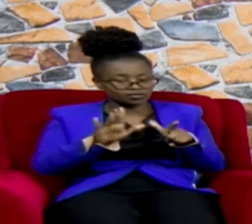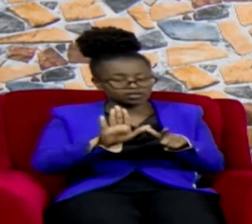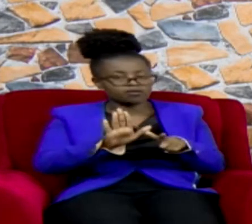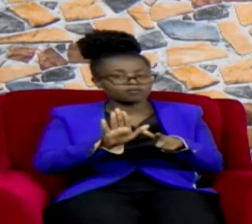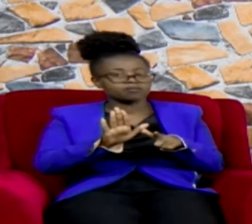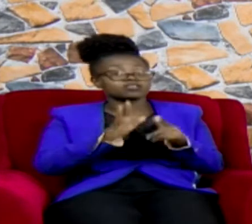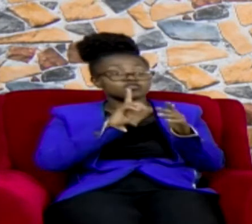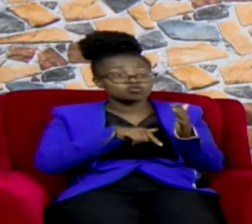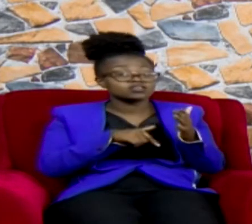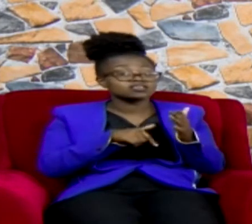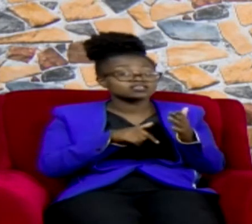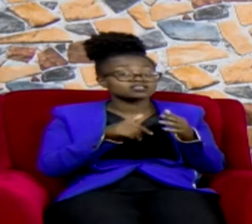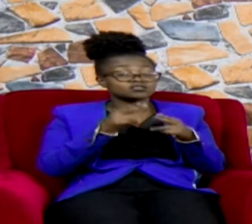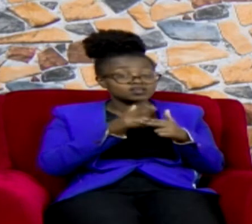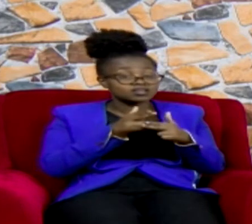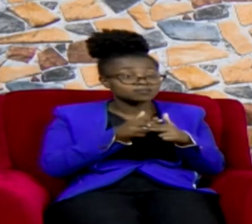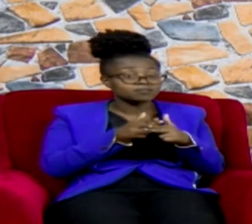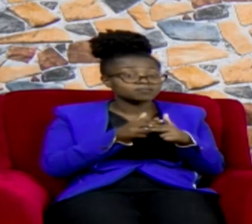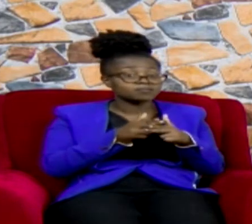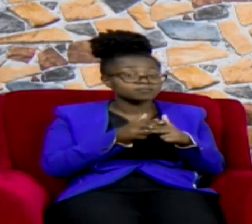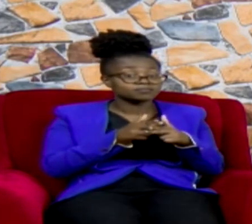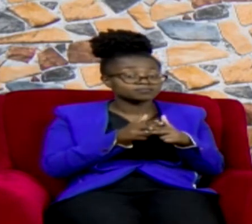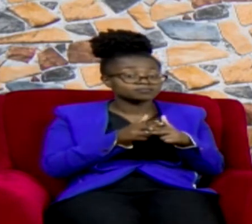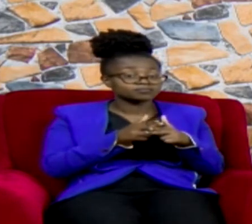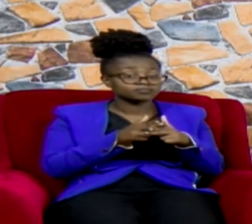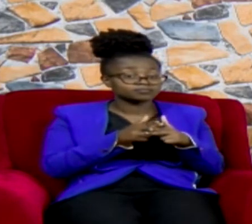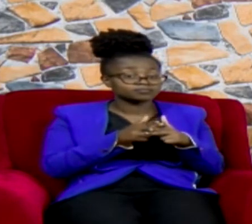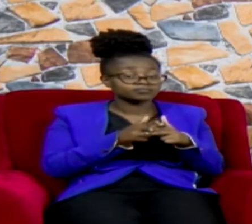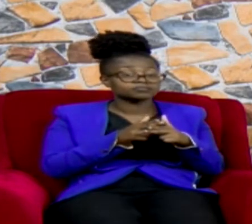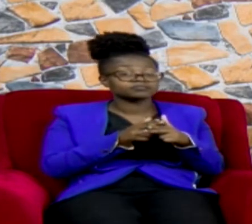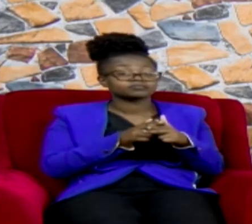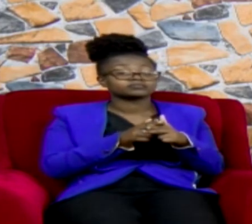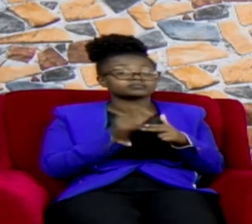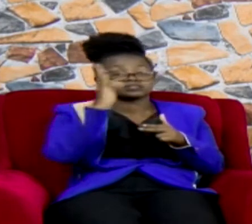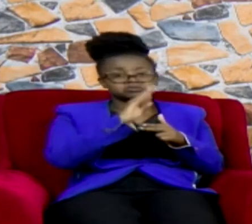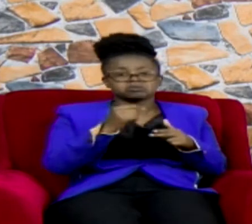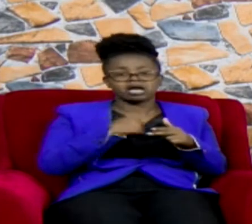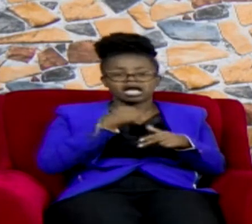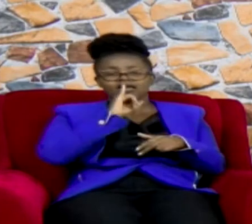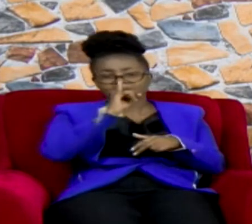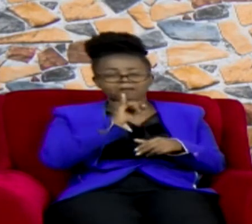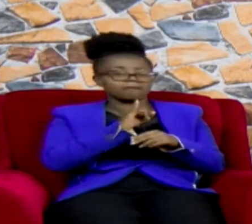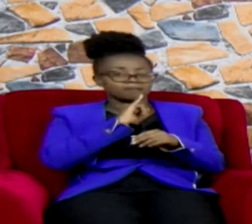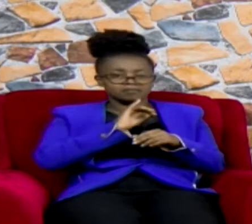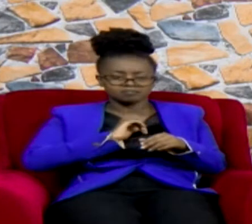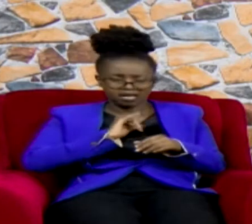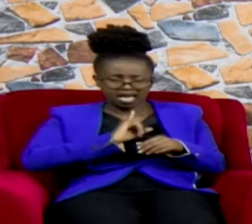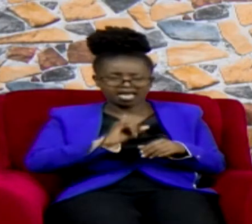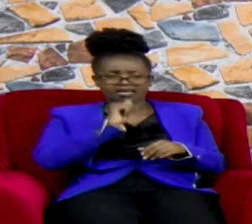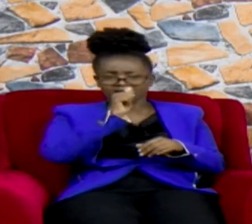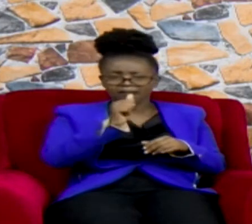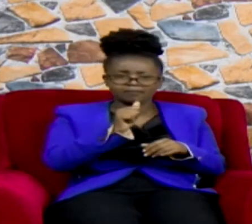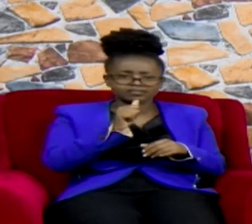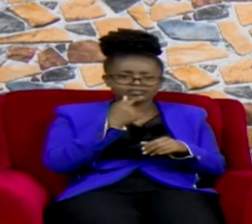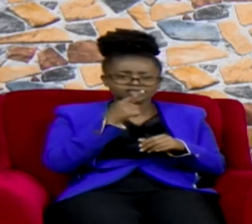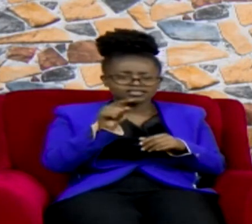is, what is your name? And this is, it's like a third party thing. It's never, I am, you are. So I was like, this is, they